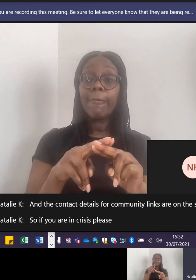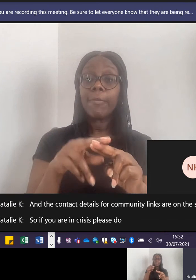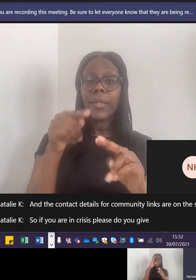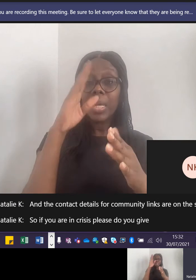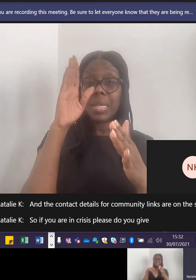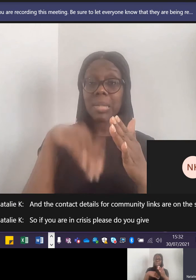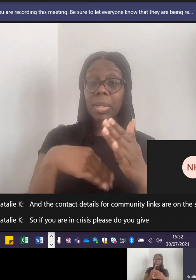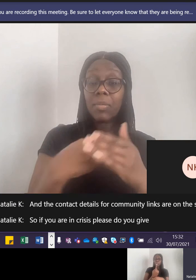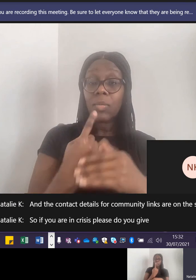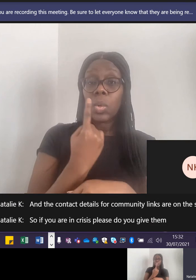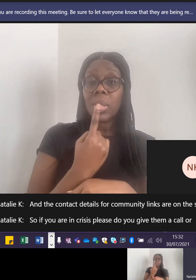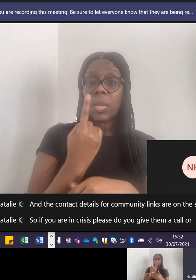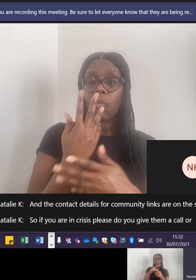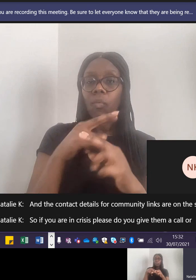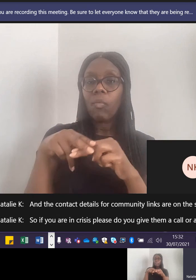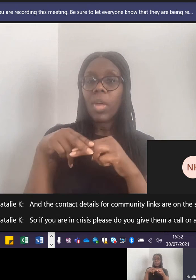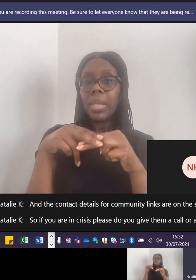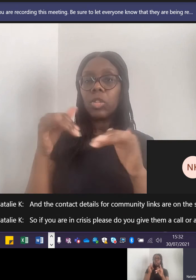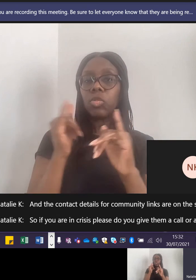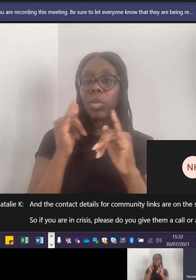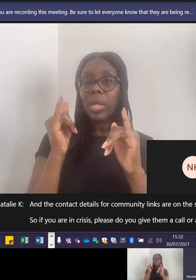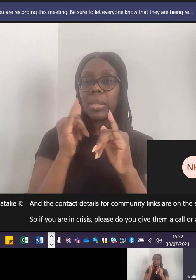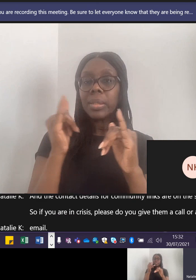them a call or an email,